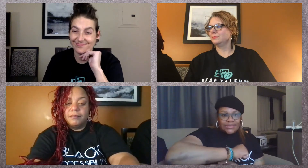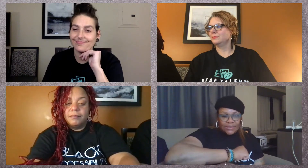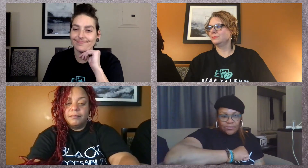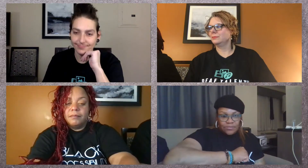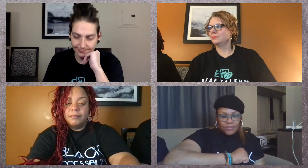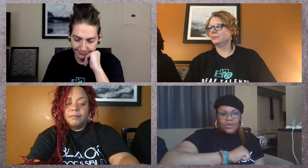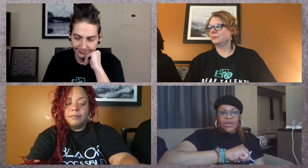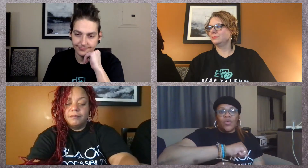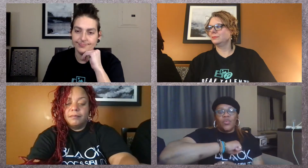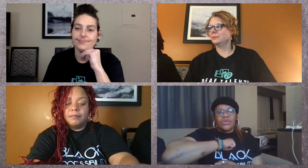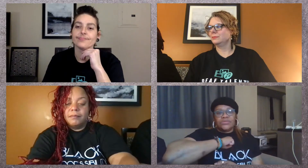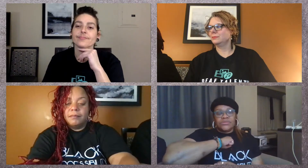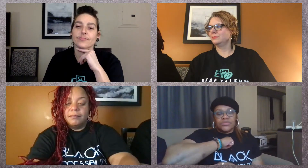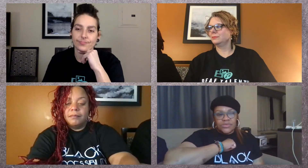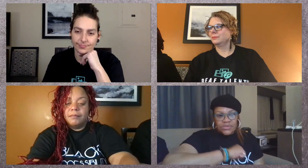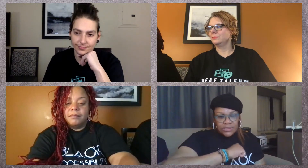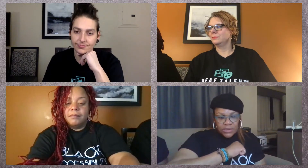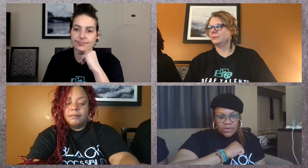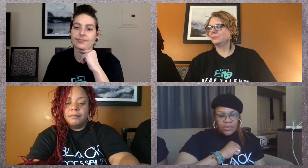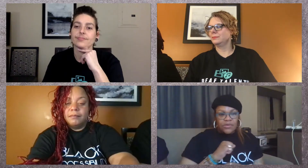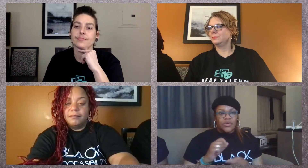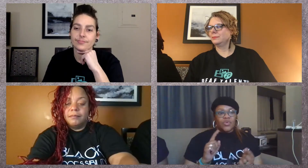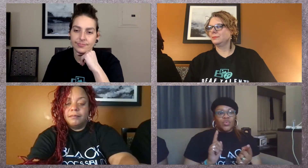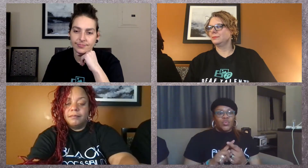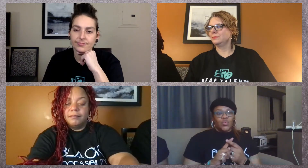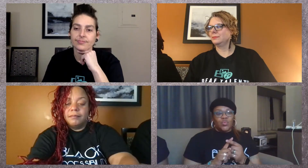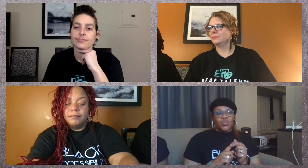Their attitude is one of resistance.